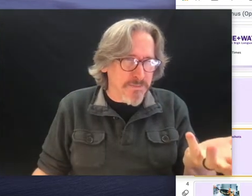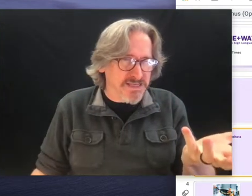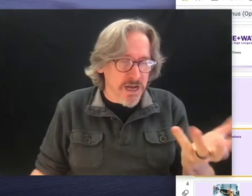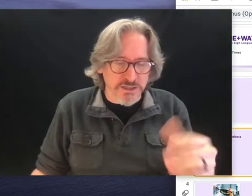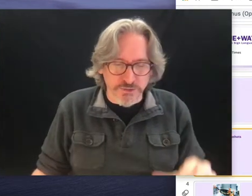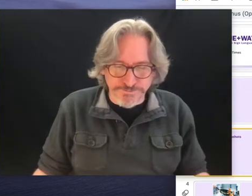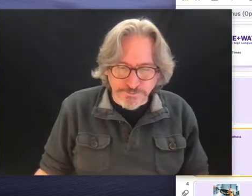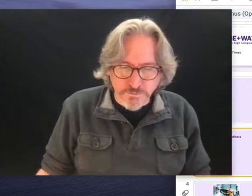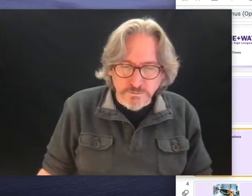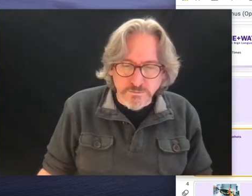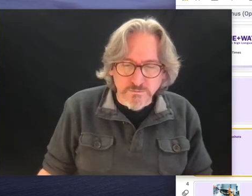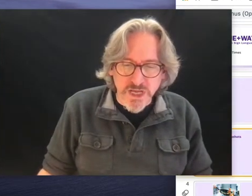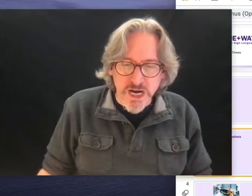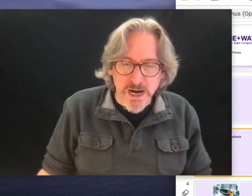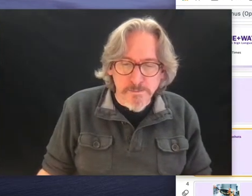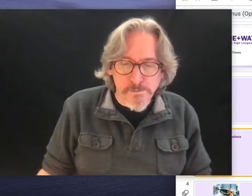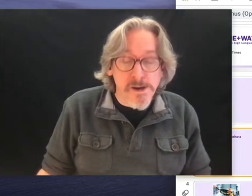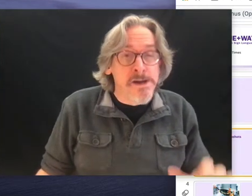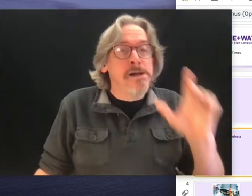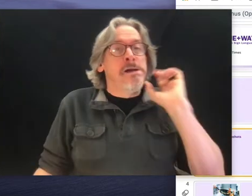Probably best not to.